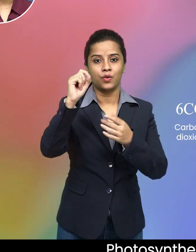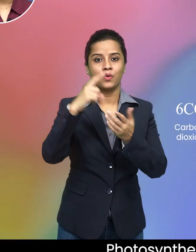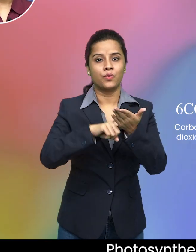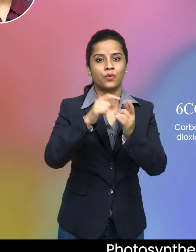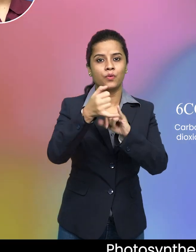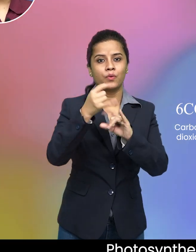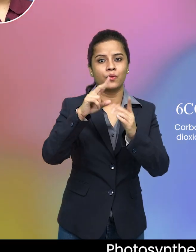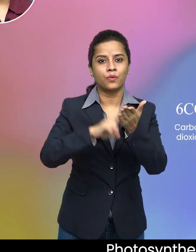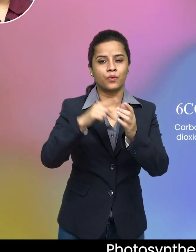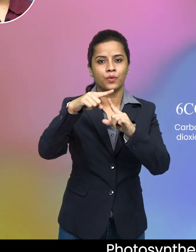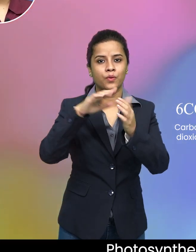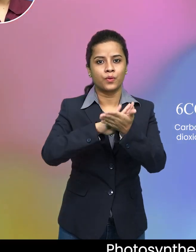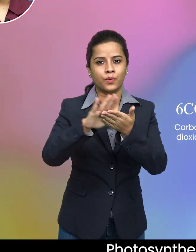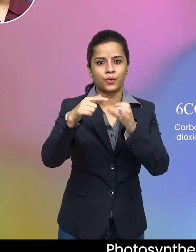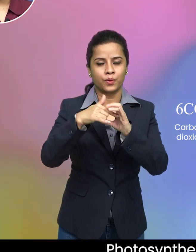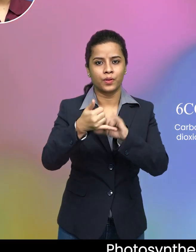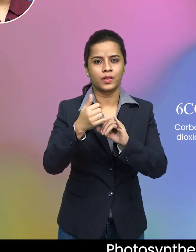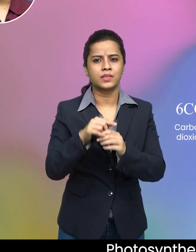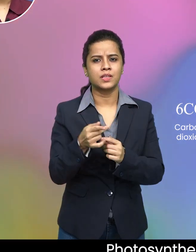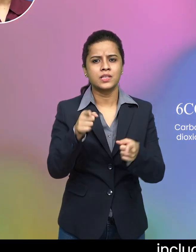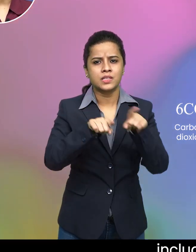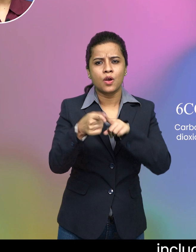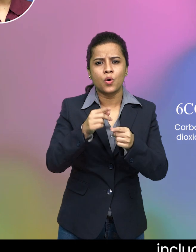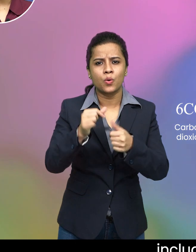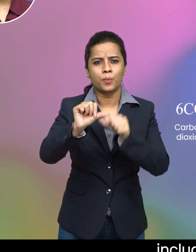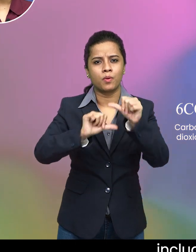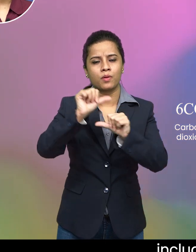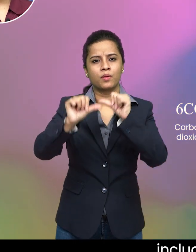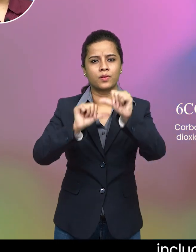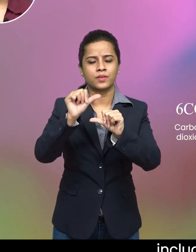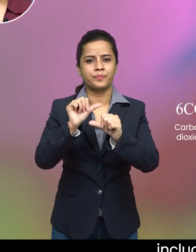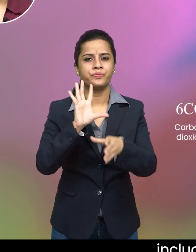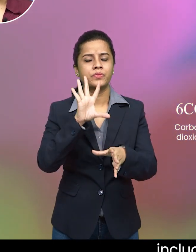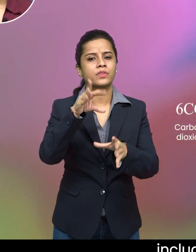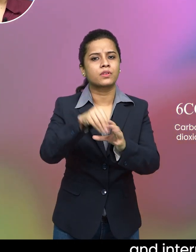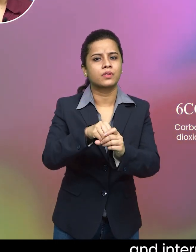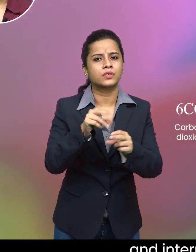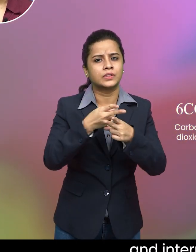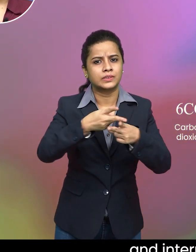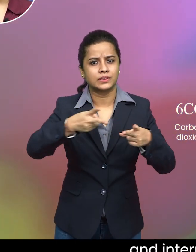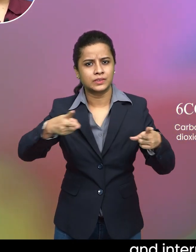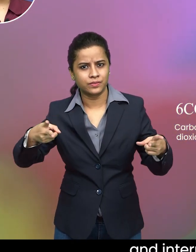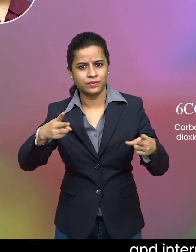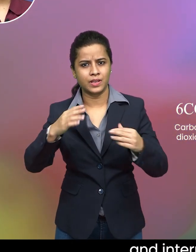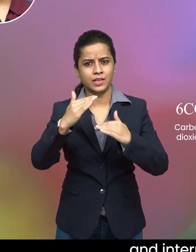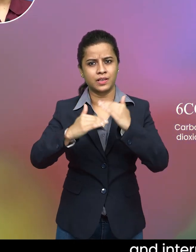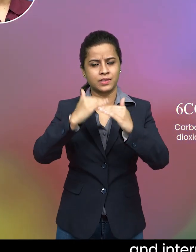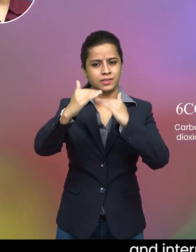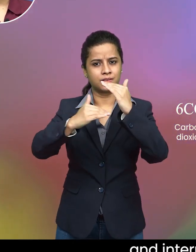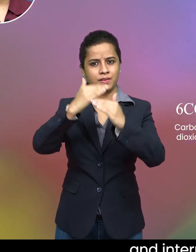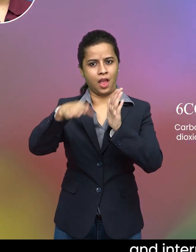Photosynthesis is a complex process, including several steps and